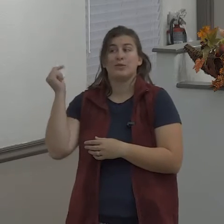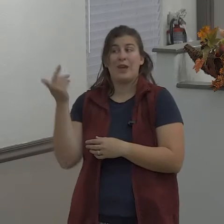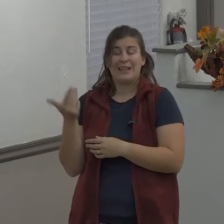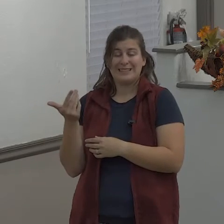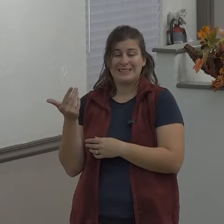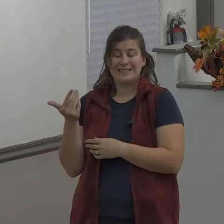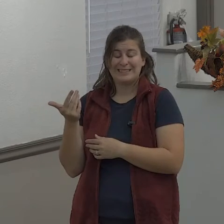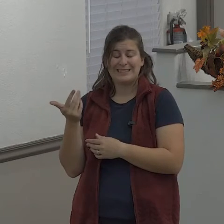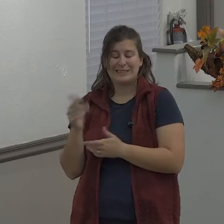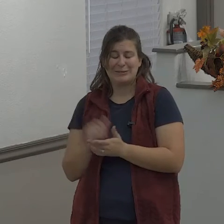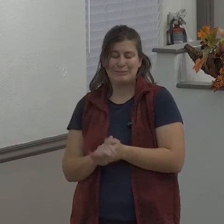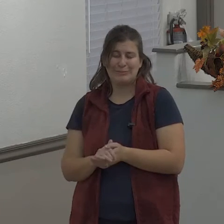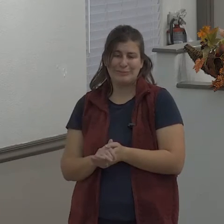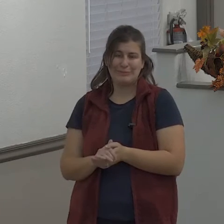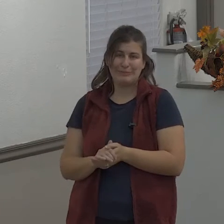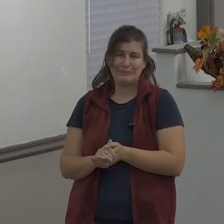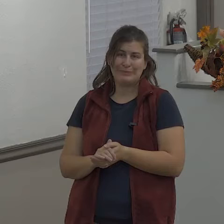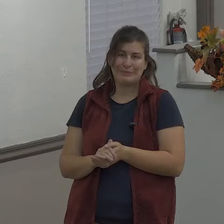Grace.